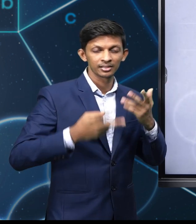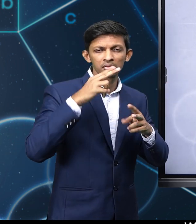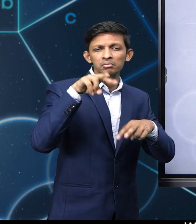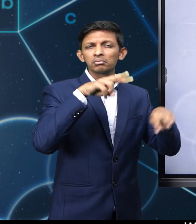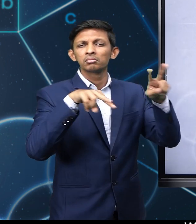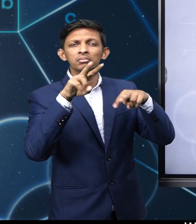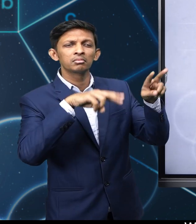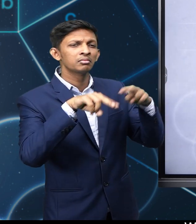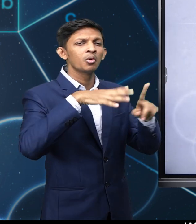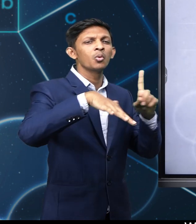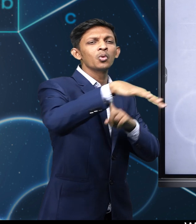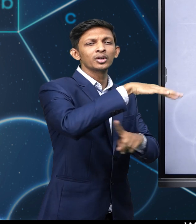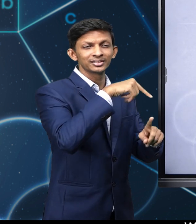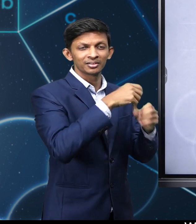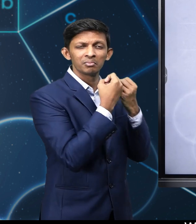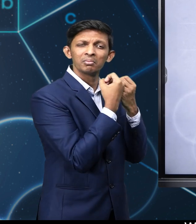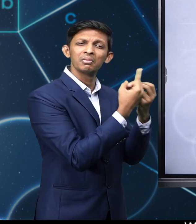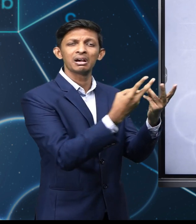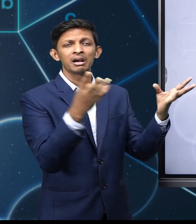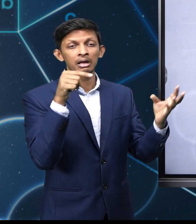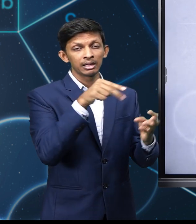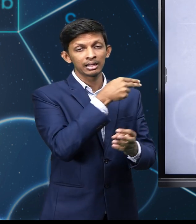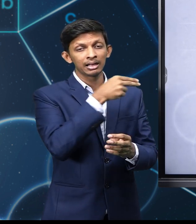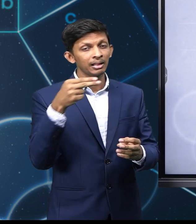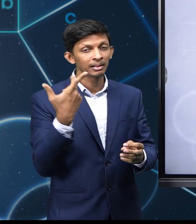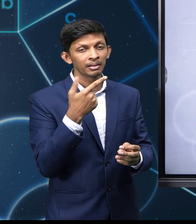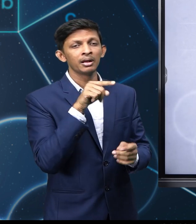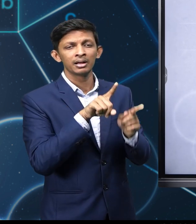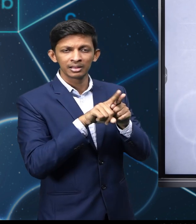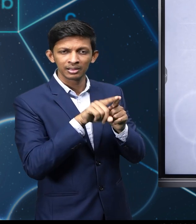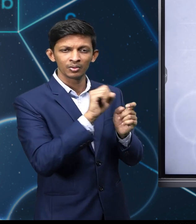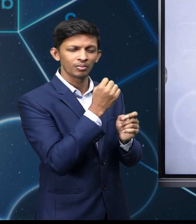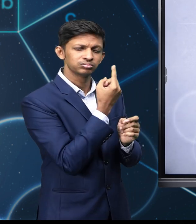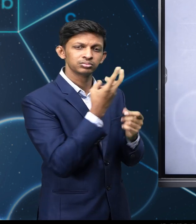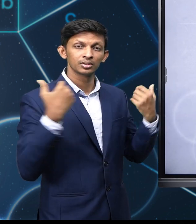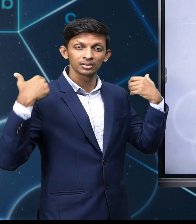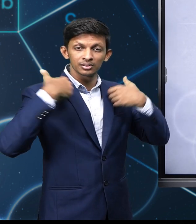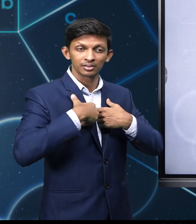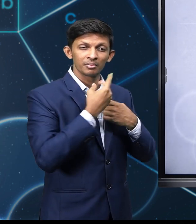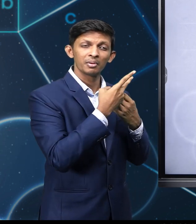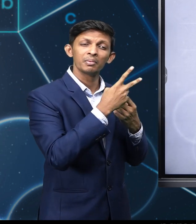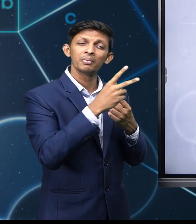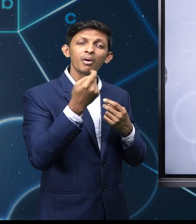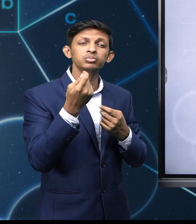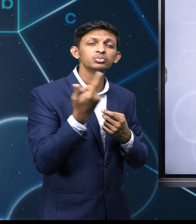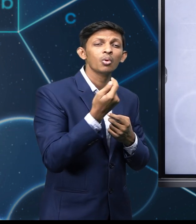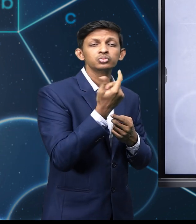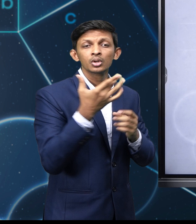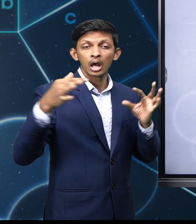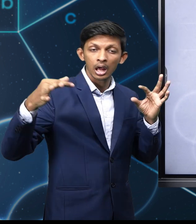When observing the above situation, two quantities, namely the number of shirts and their prices, are related to each